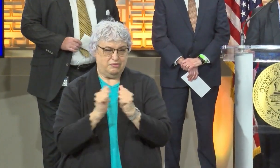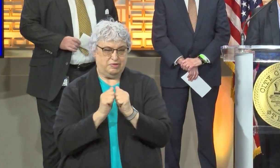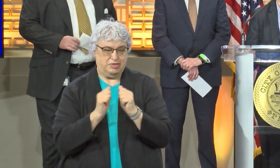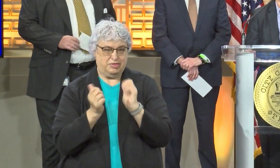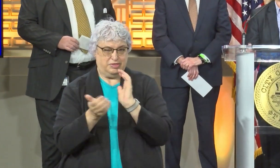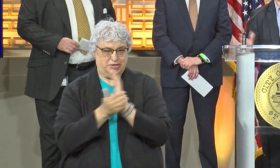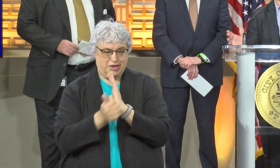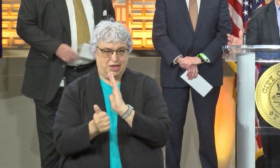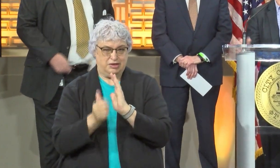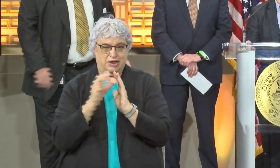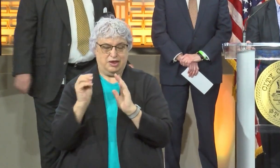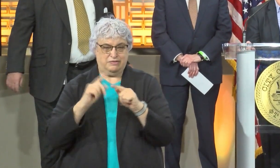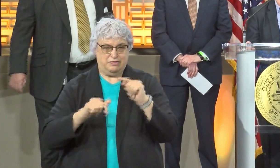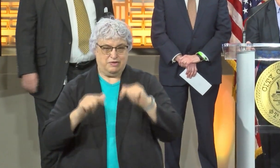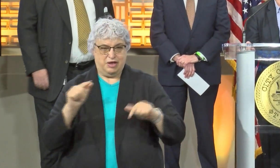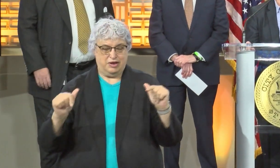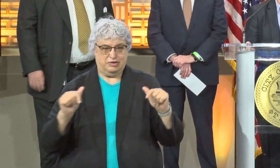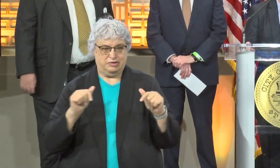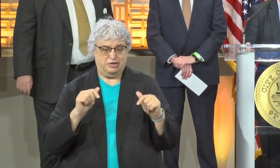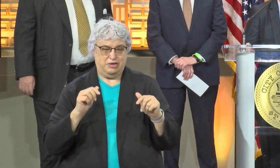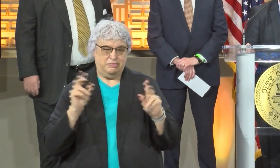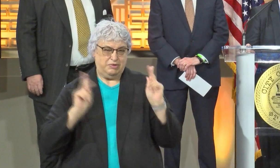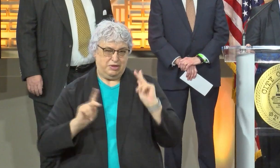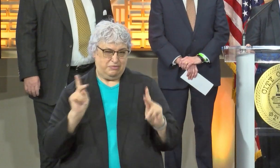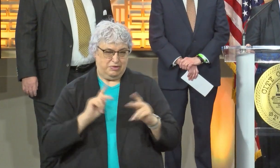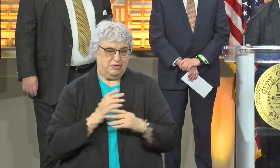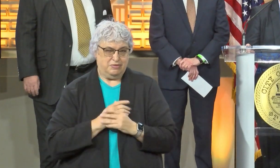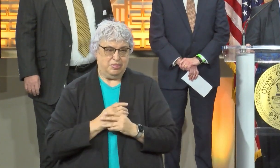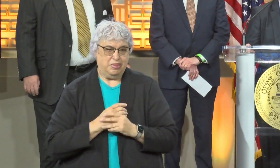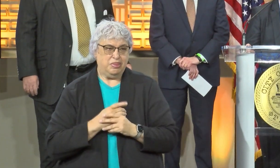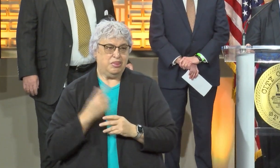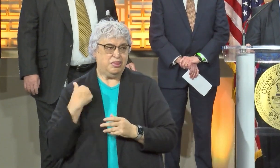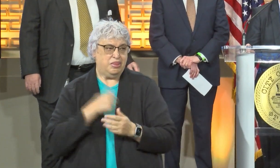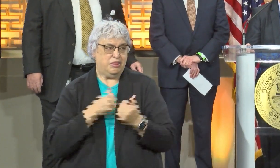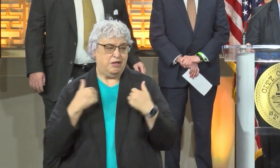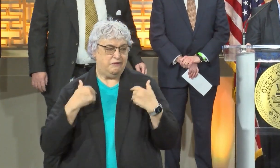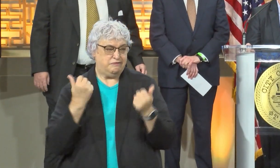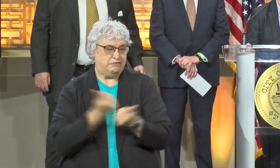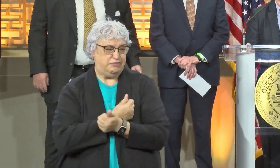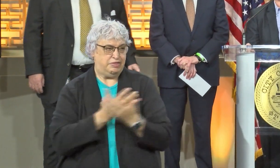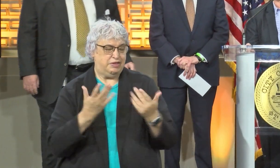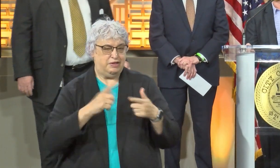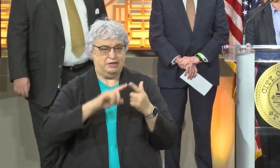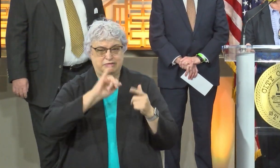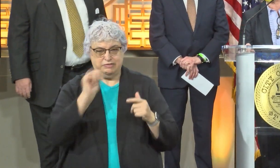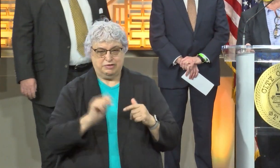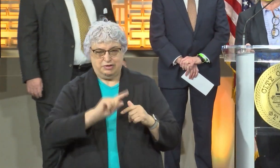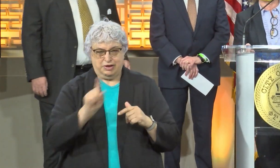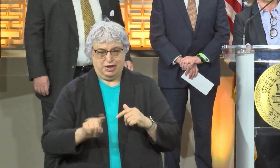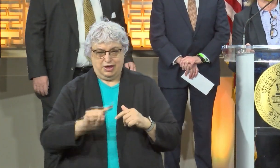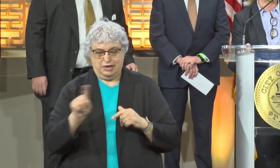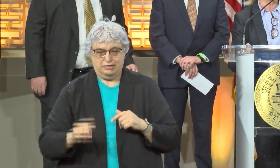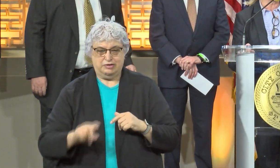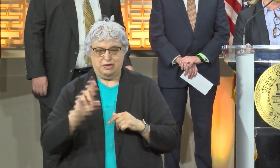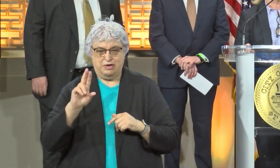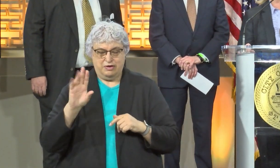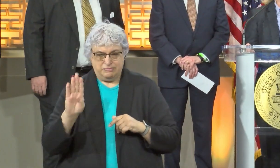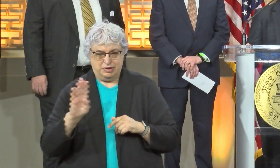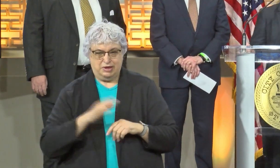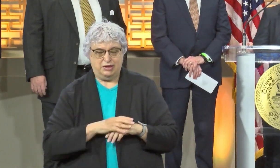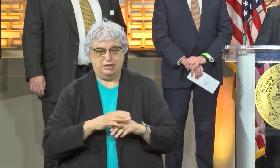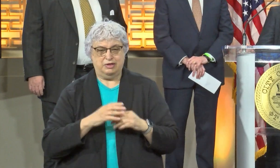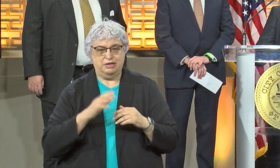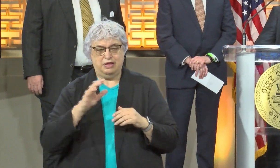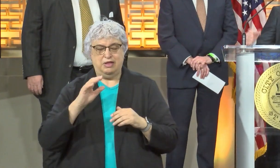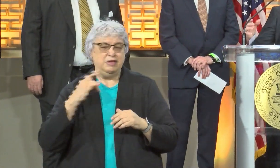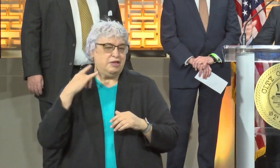talented and very diverse artists. You know, obviously we have everything from jazz to hip hop to R&B to